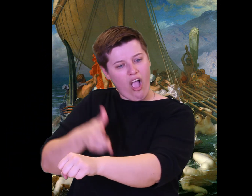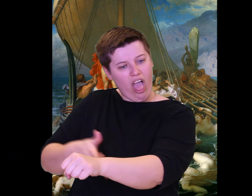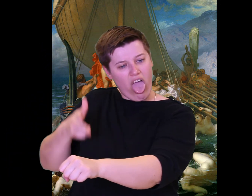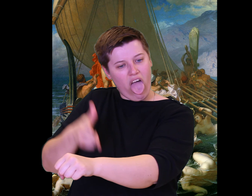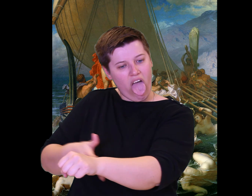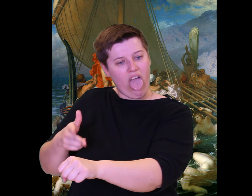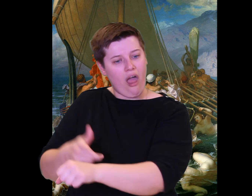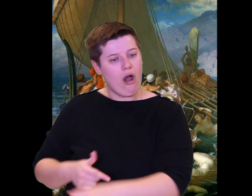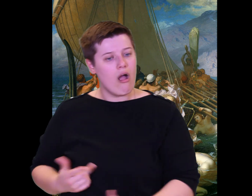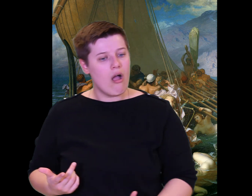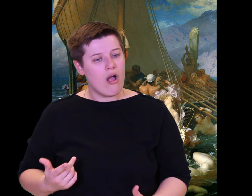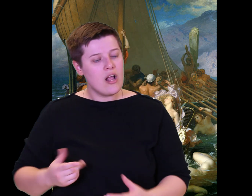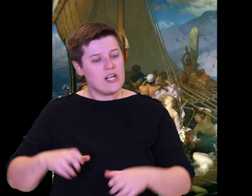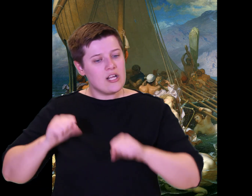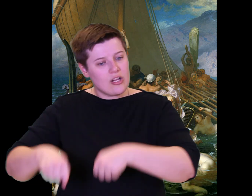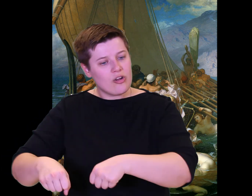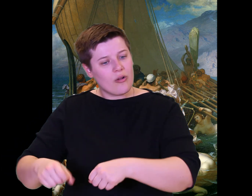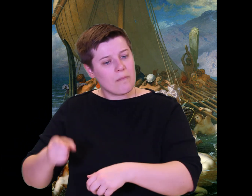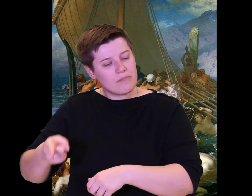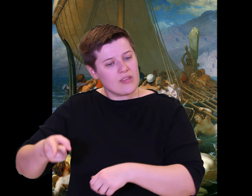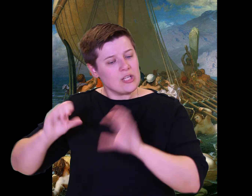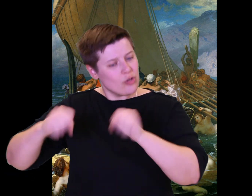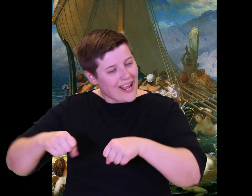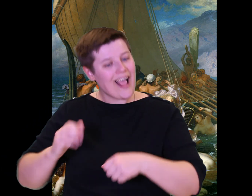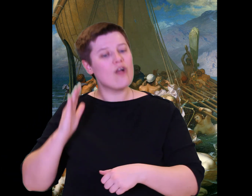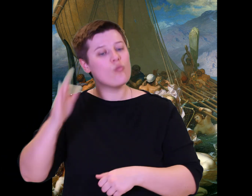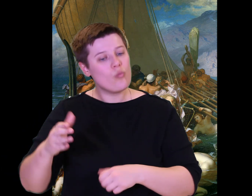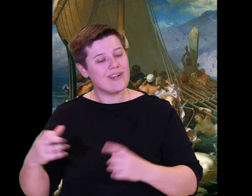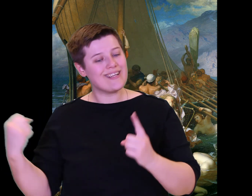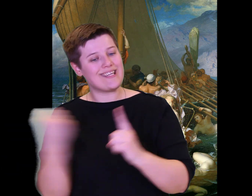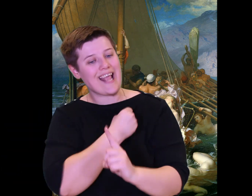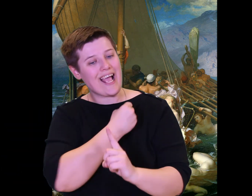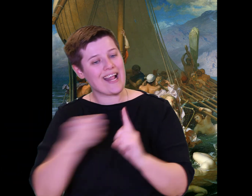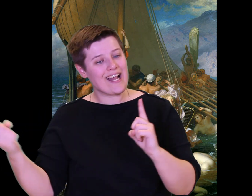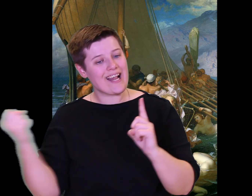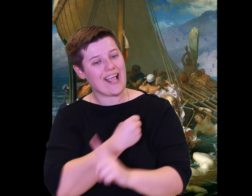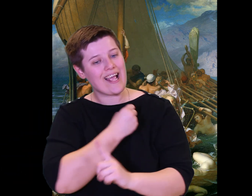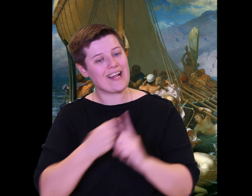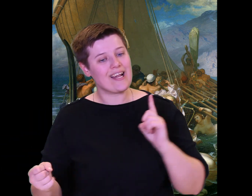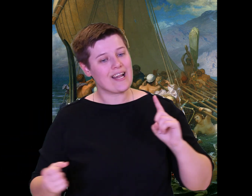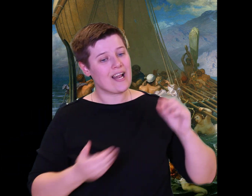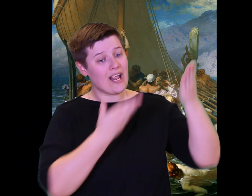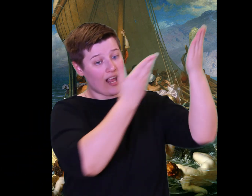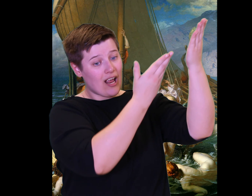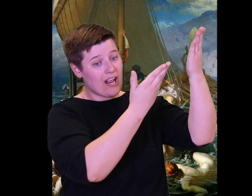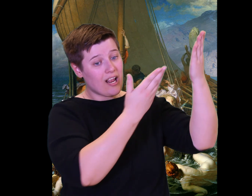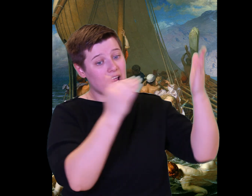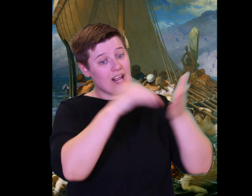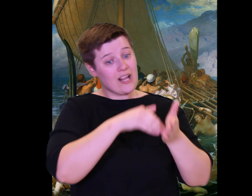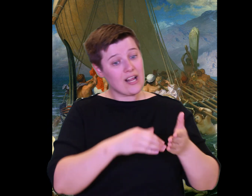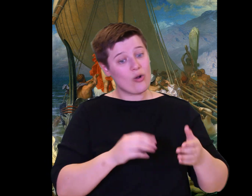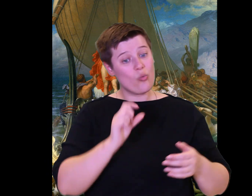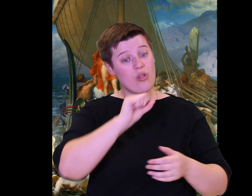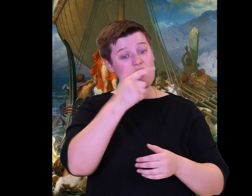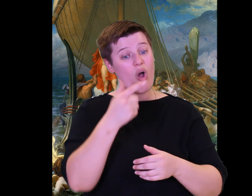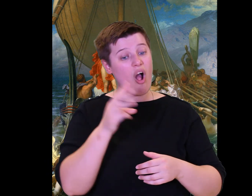the gods. She is not mortal. She is deathless evil, terrible, wild, and